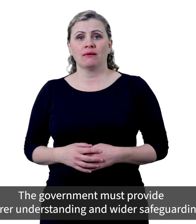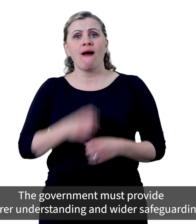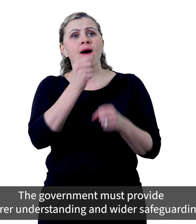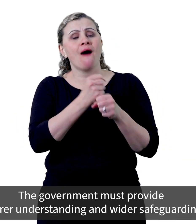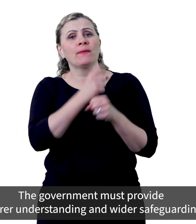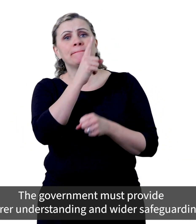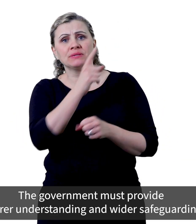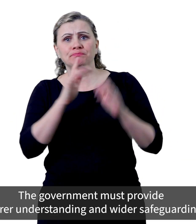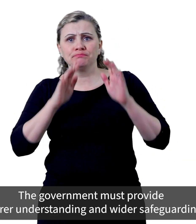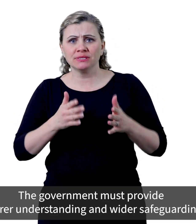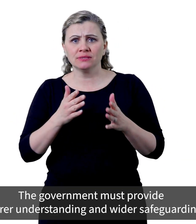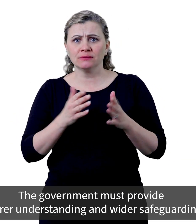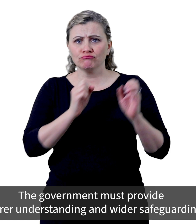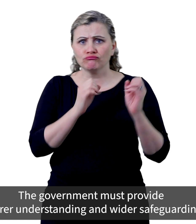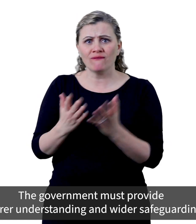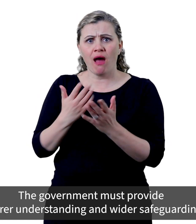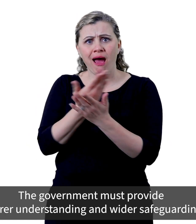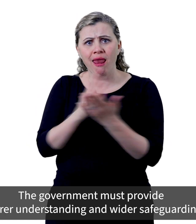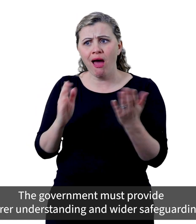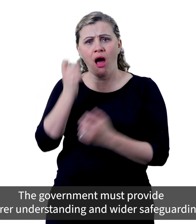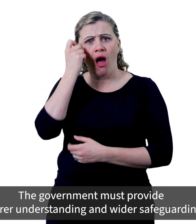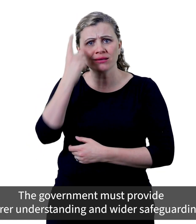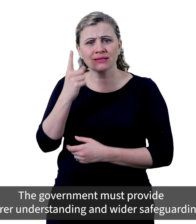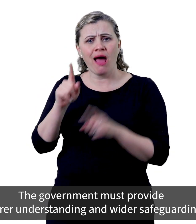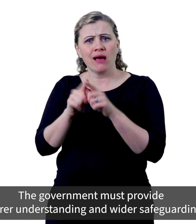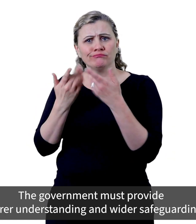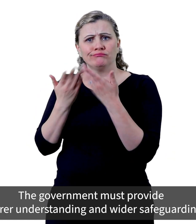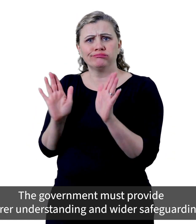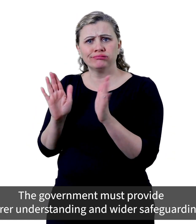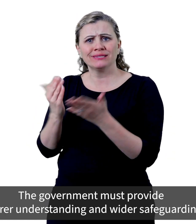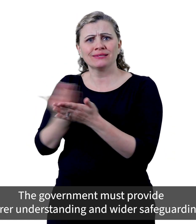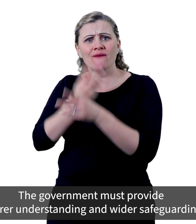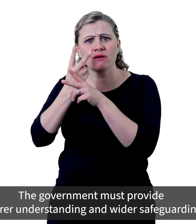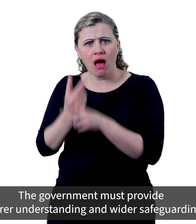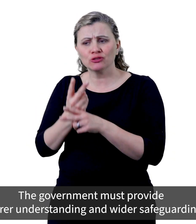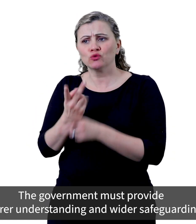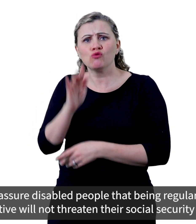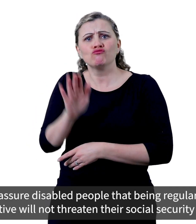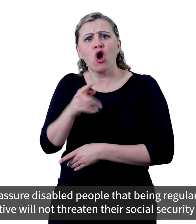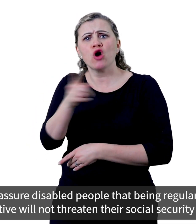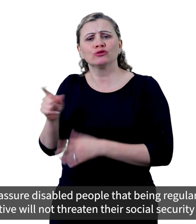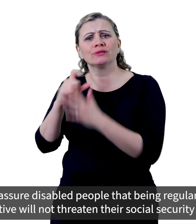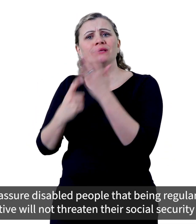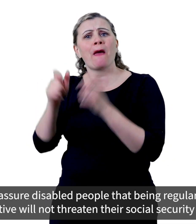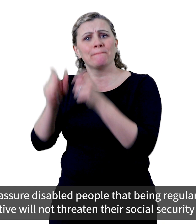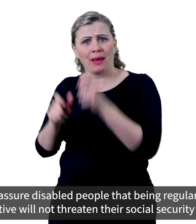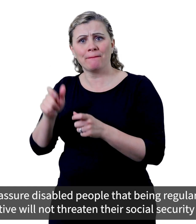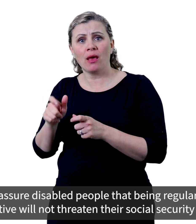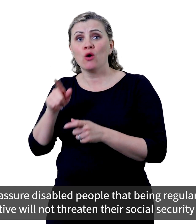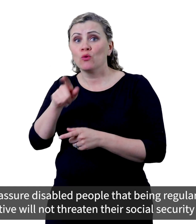The government must provide clearer understanding and wider safeguarding to reassure disabled people that